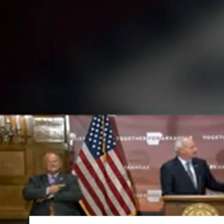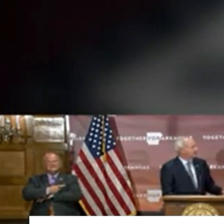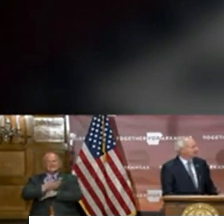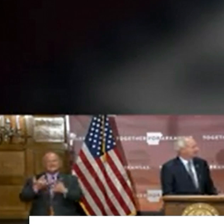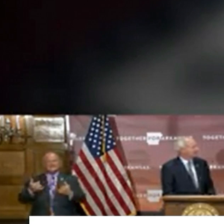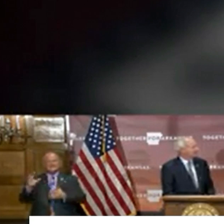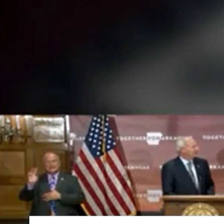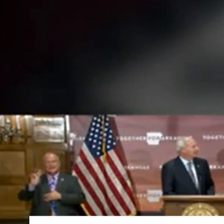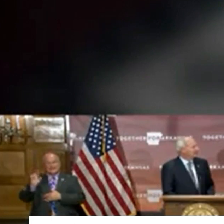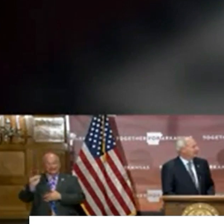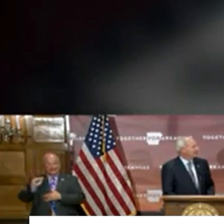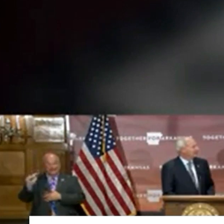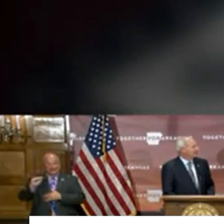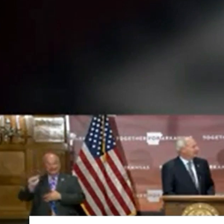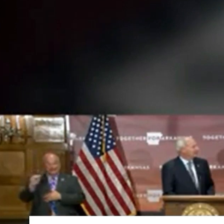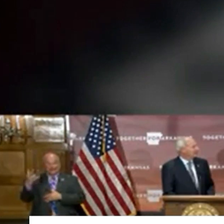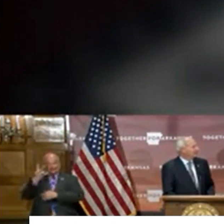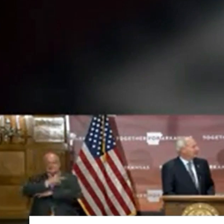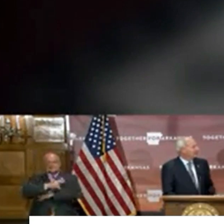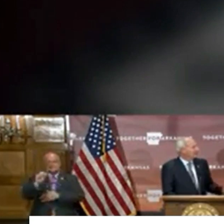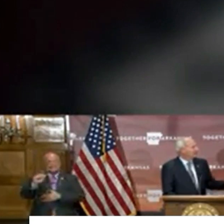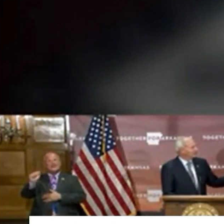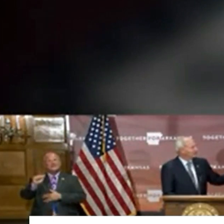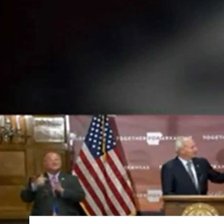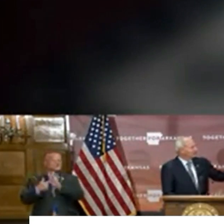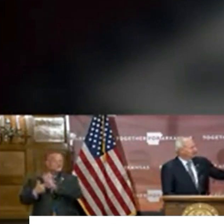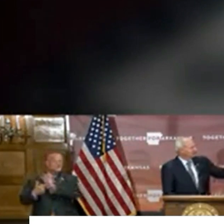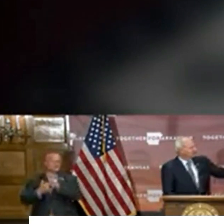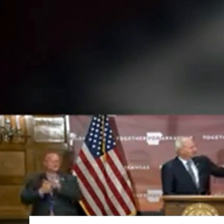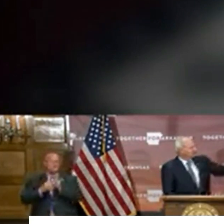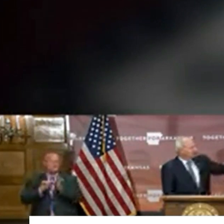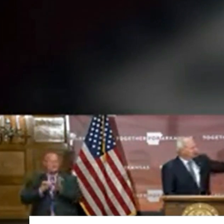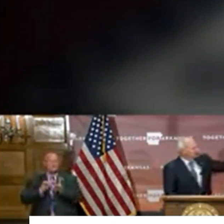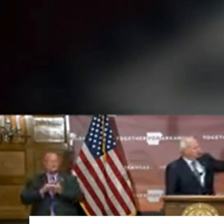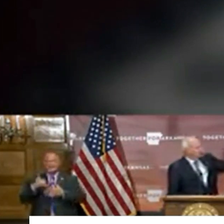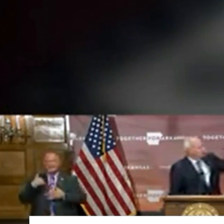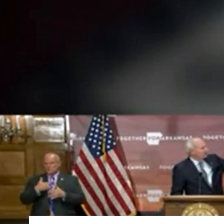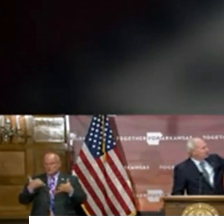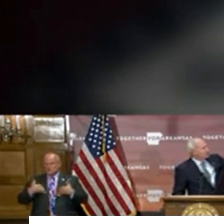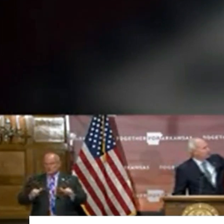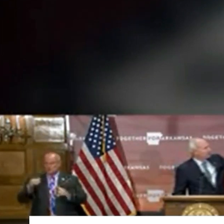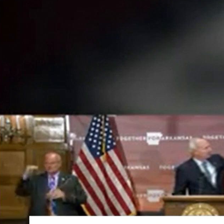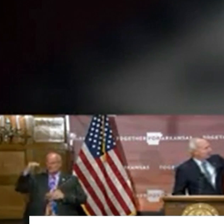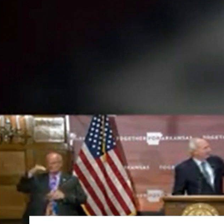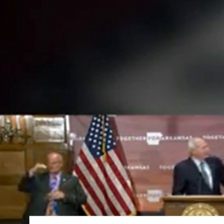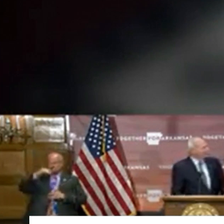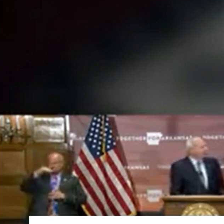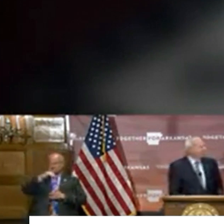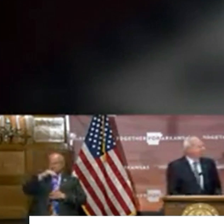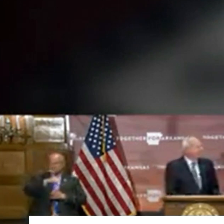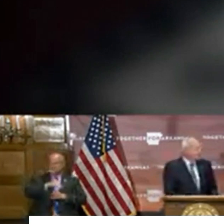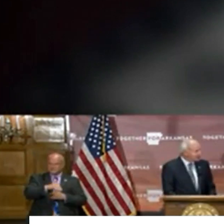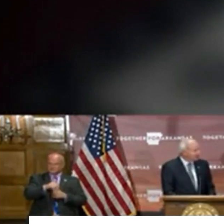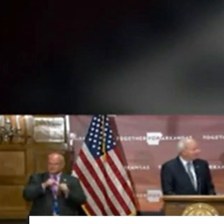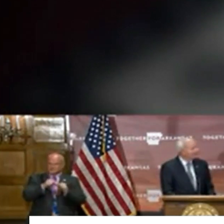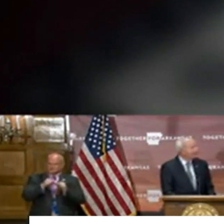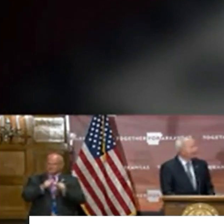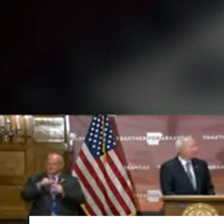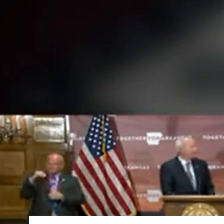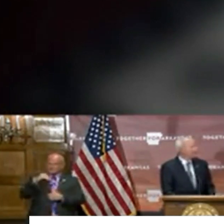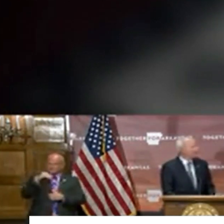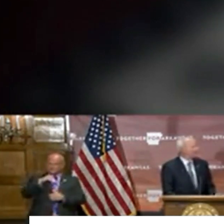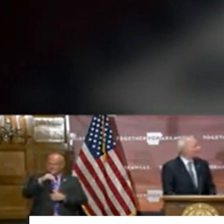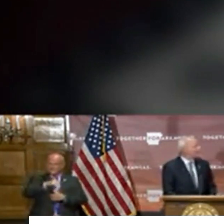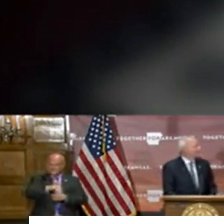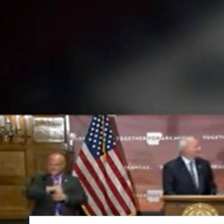rolling average, which shows that we're still going down from our peak. We need to continue to go